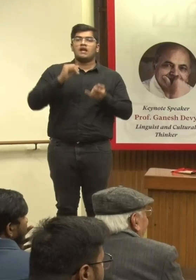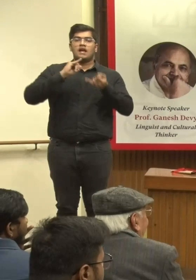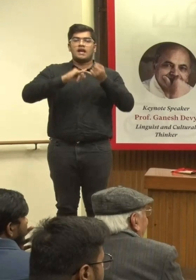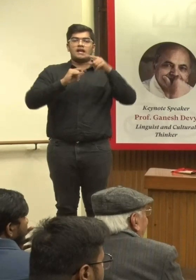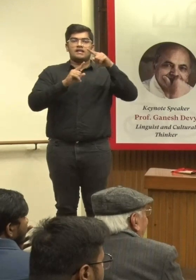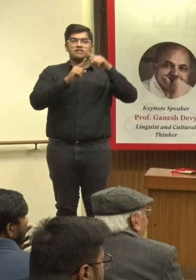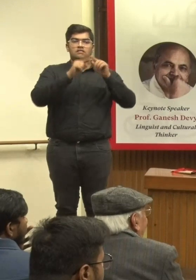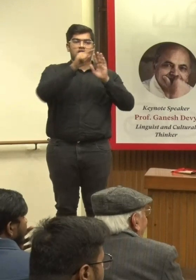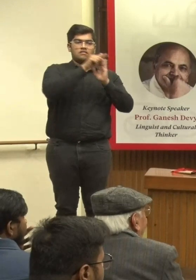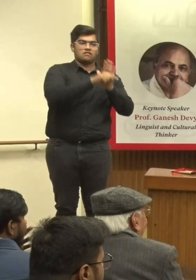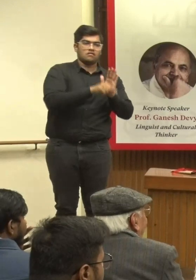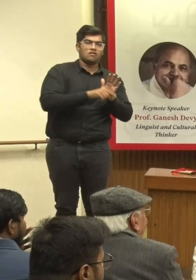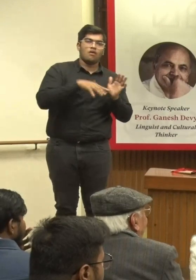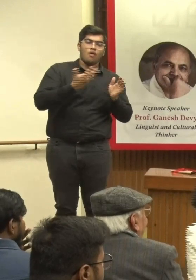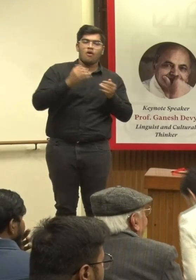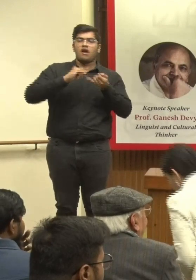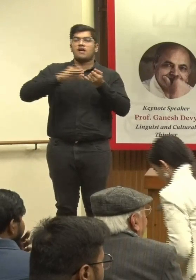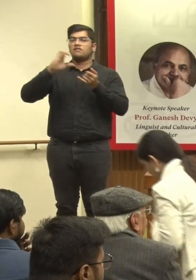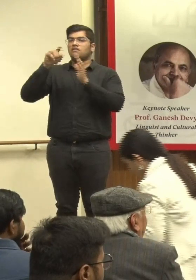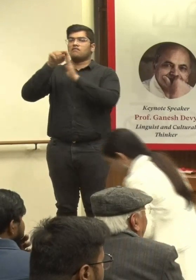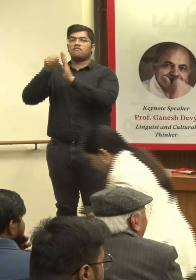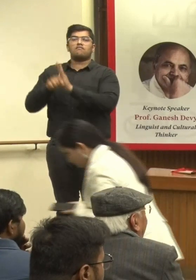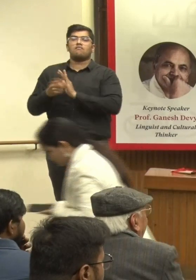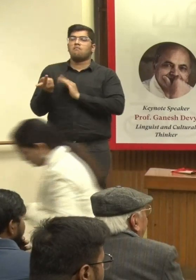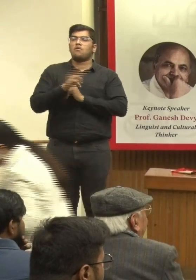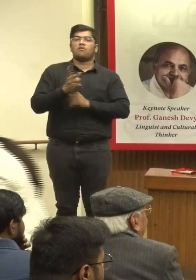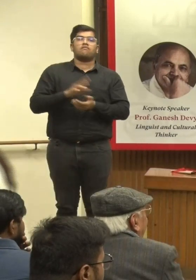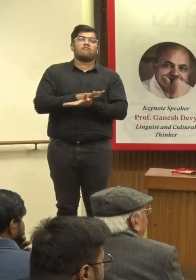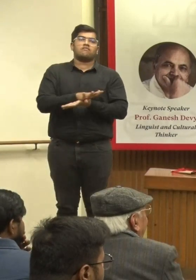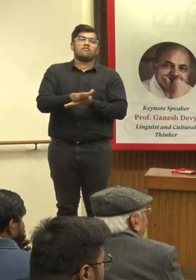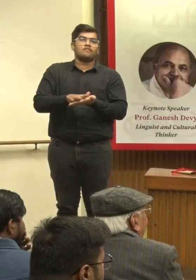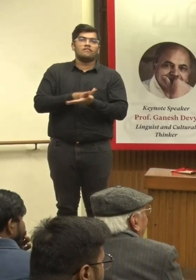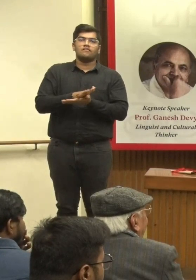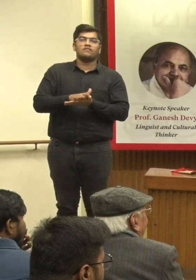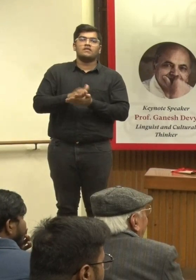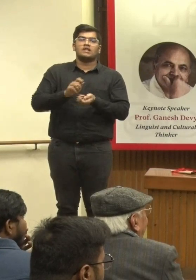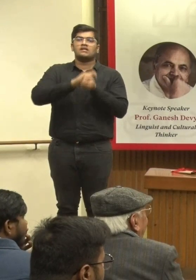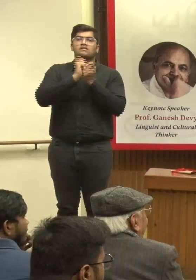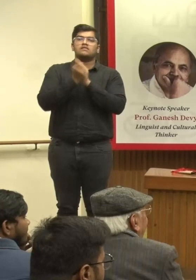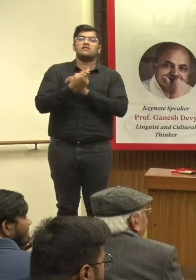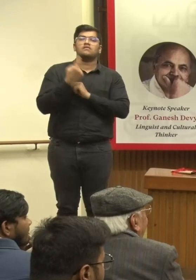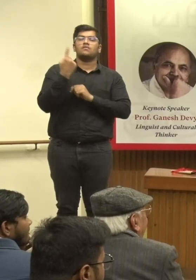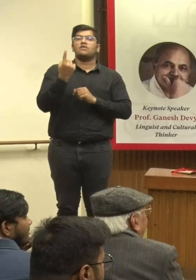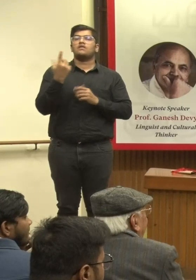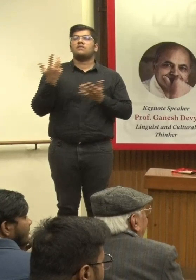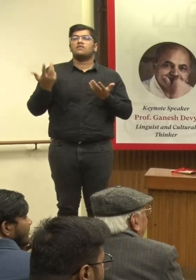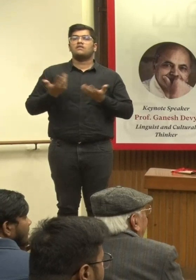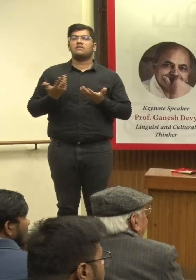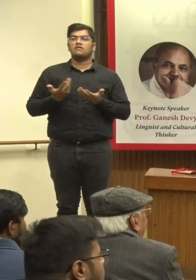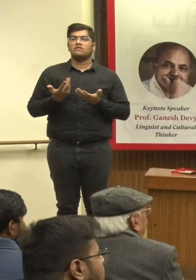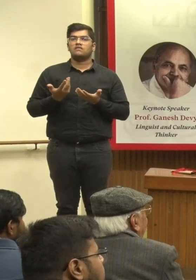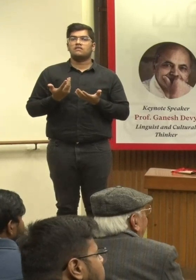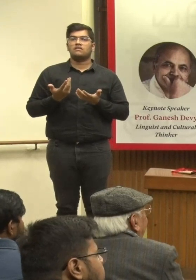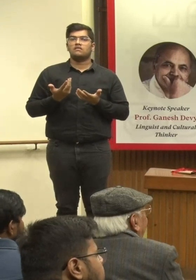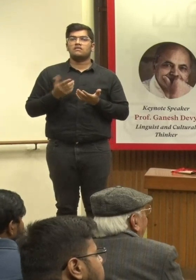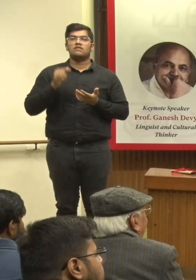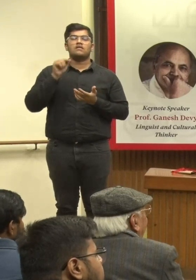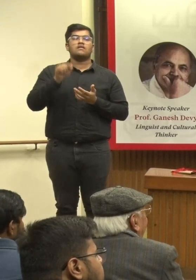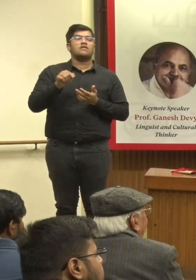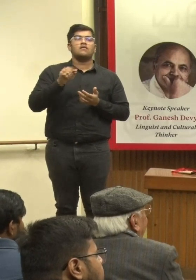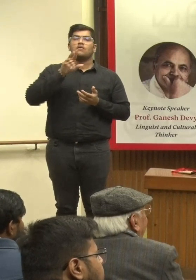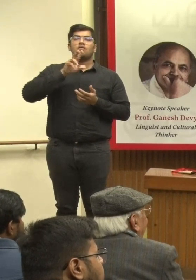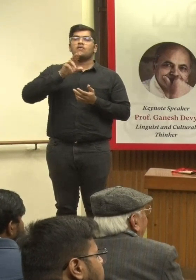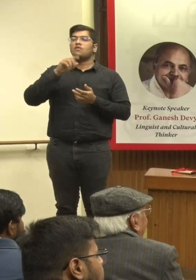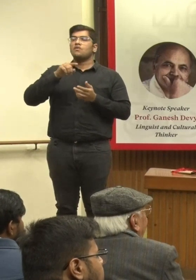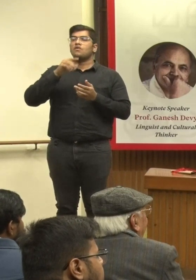STs or in the list of SCs. The only change was they were not to be